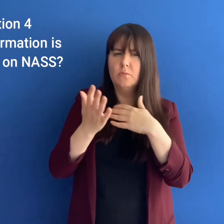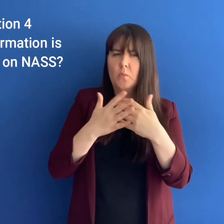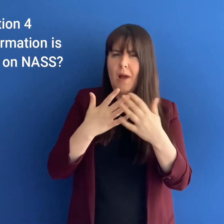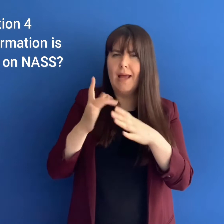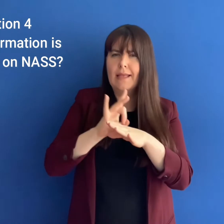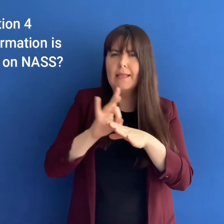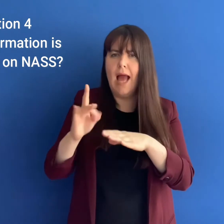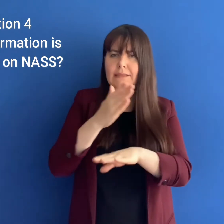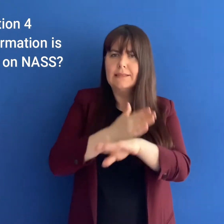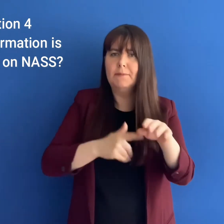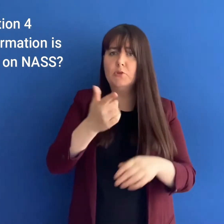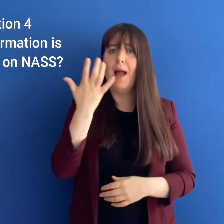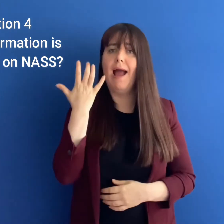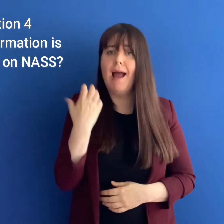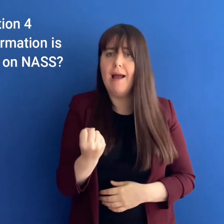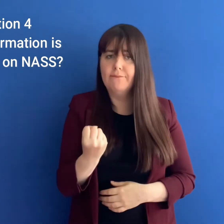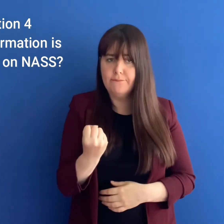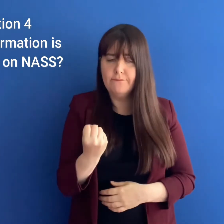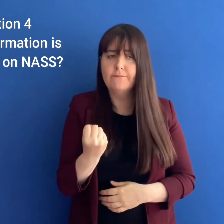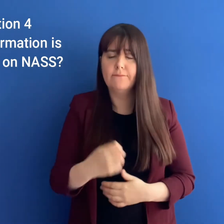information about the type of disability you have,